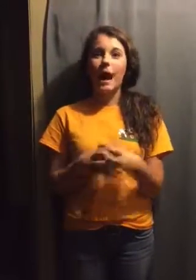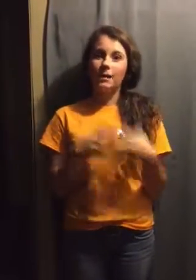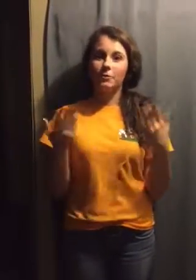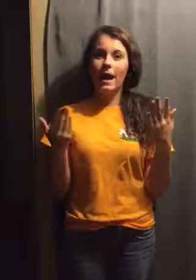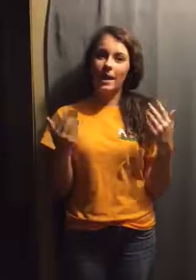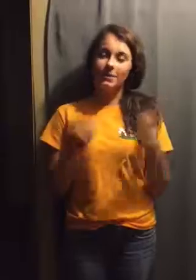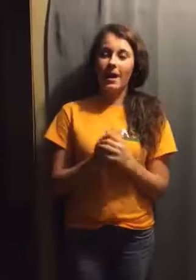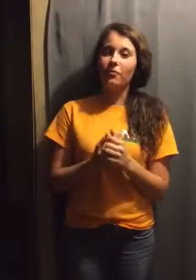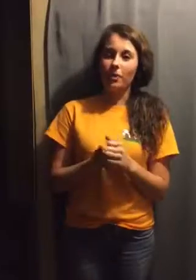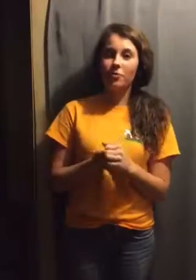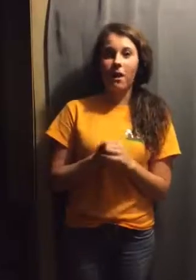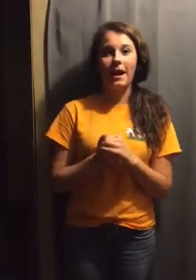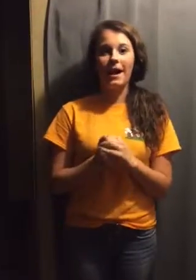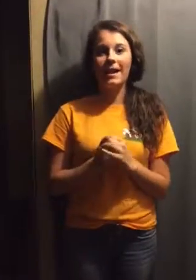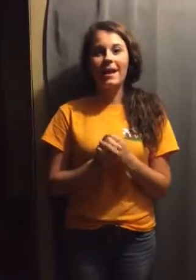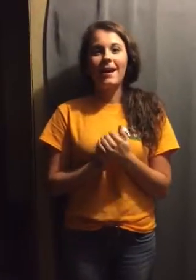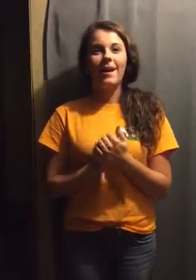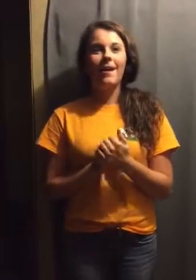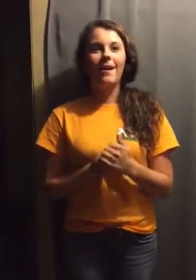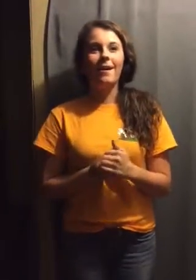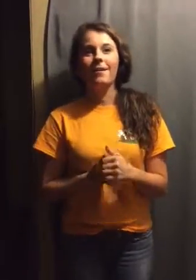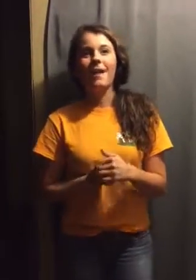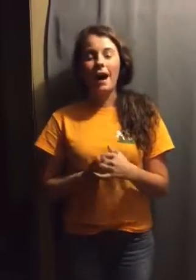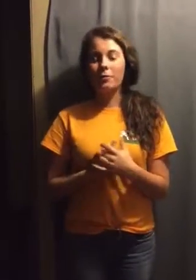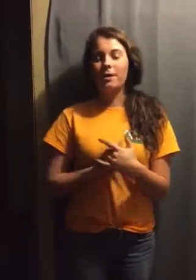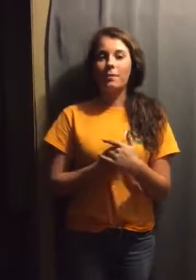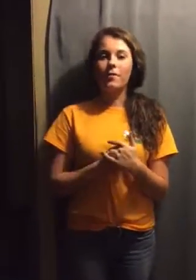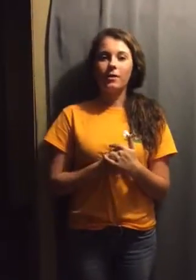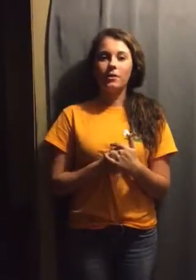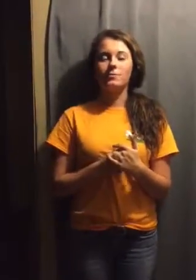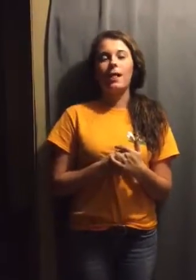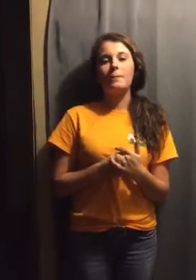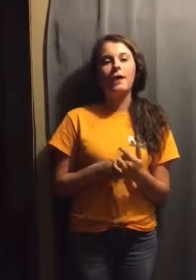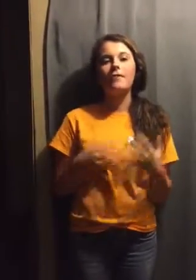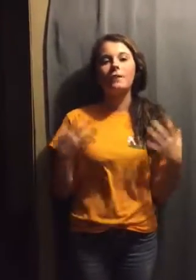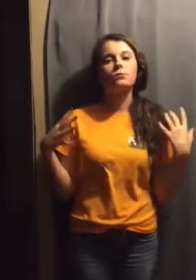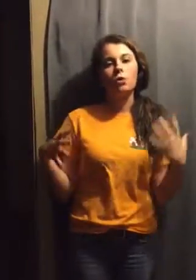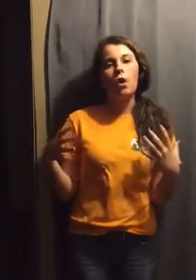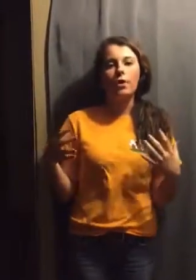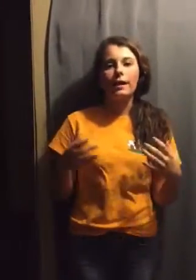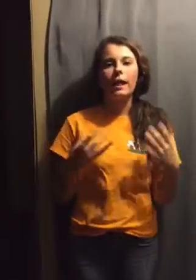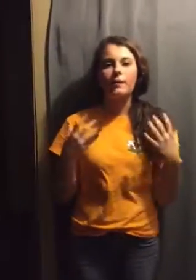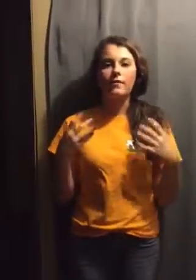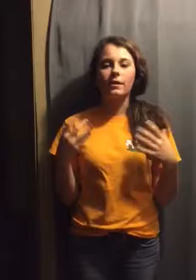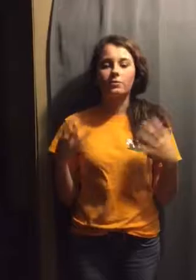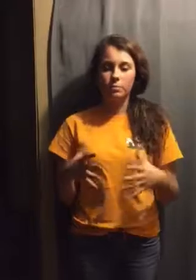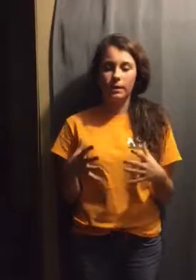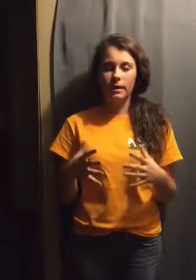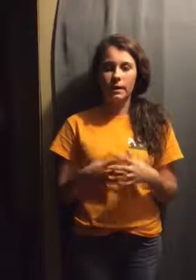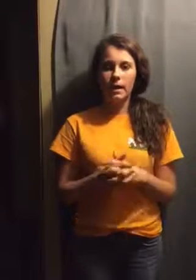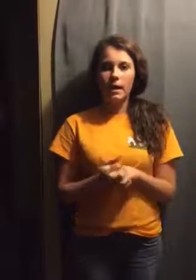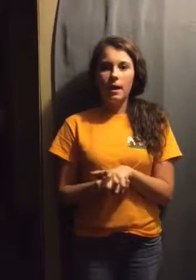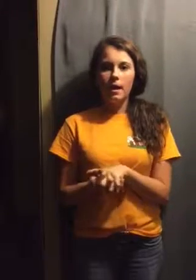I do the hashtag Flannel Friday. I really like my flannels, but I like my flannels long and I like my flannels big.